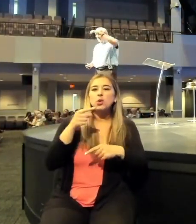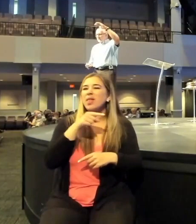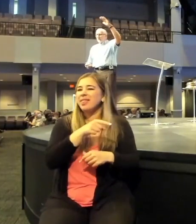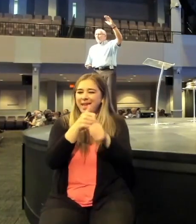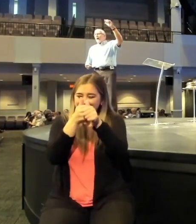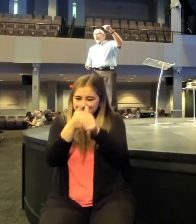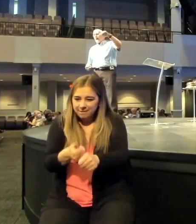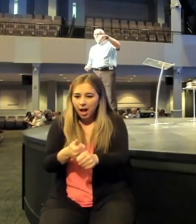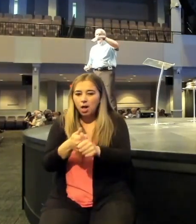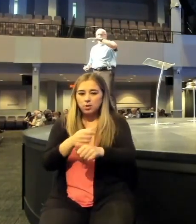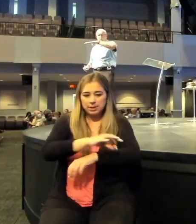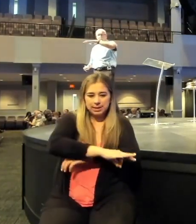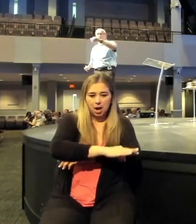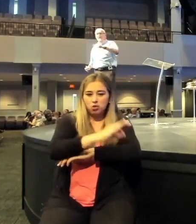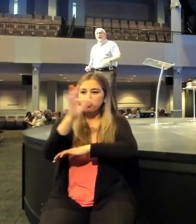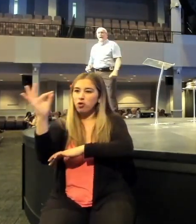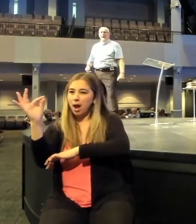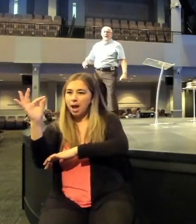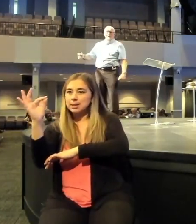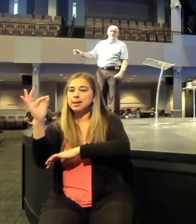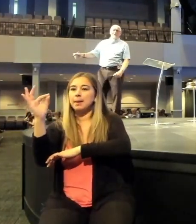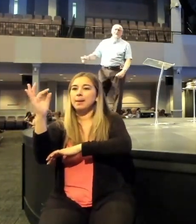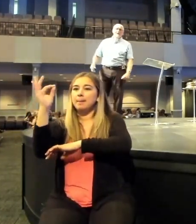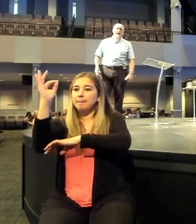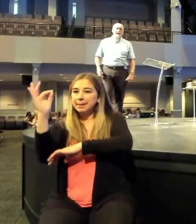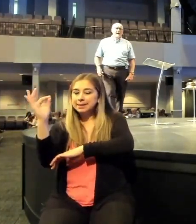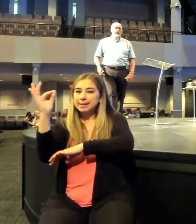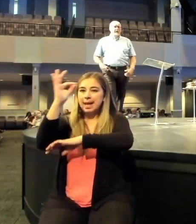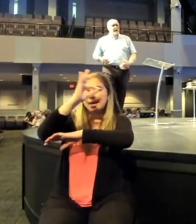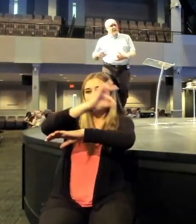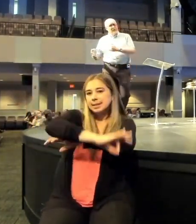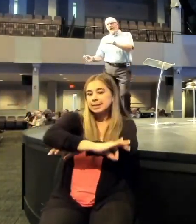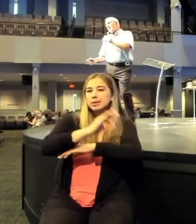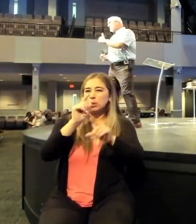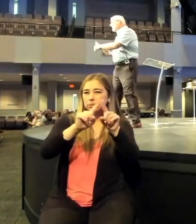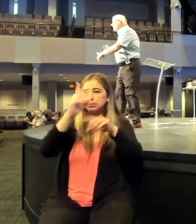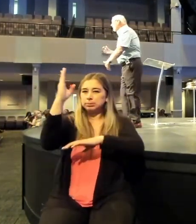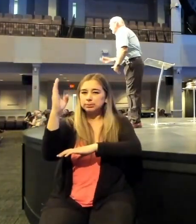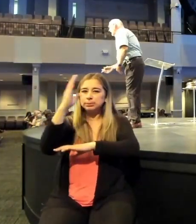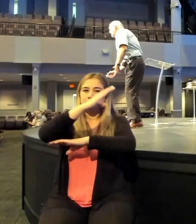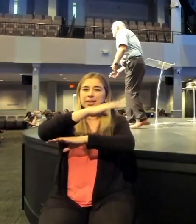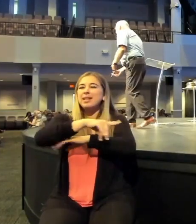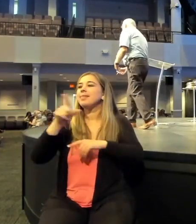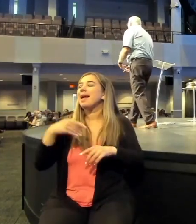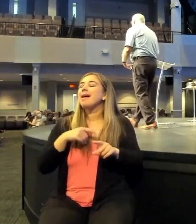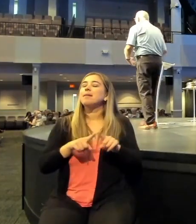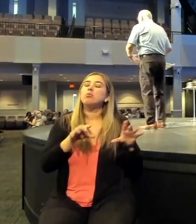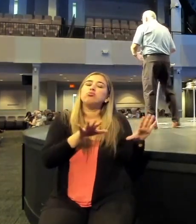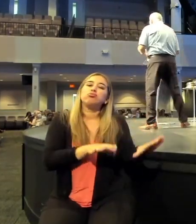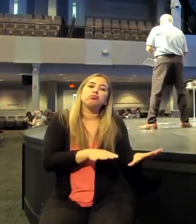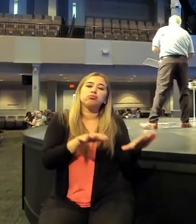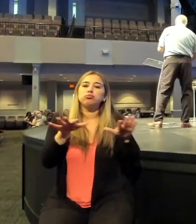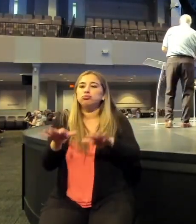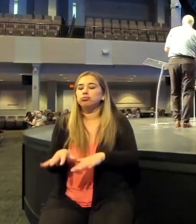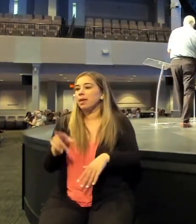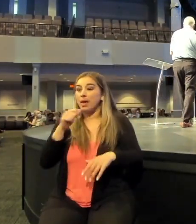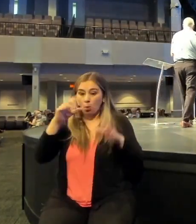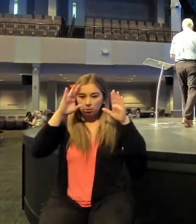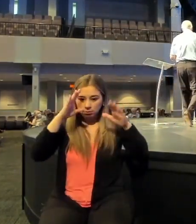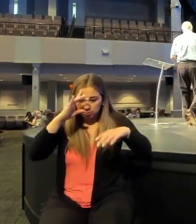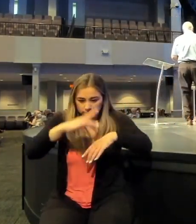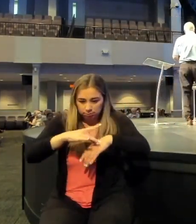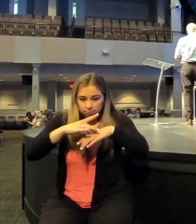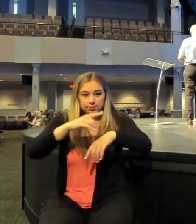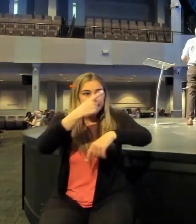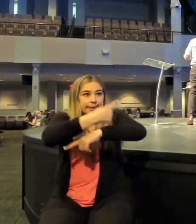terms of sunrise and midday and sunset. And they lived a lot slower pace and they weren't as concerned with the